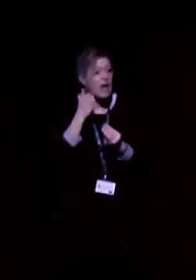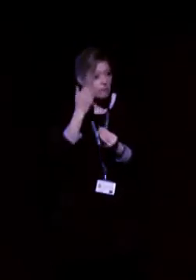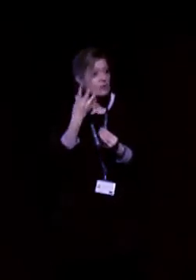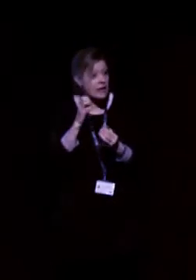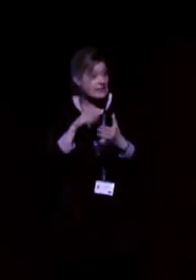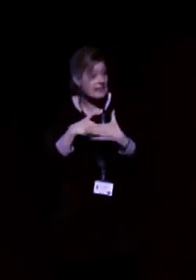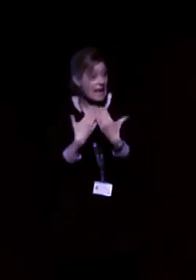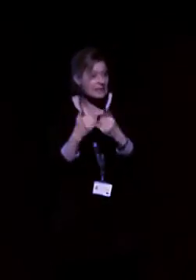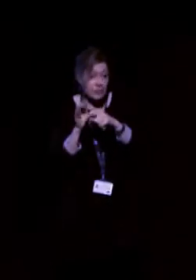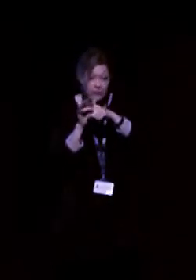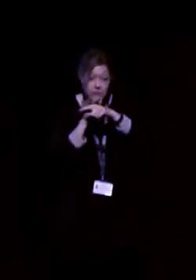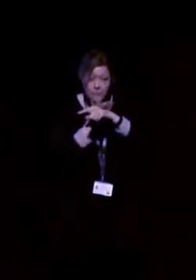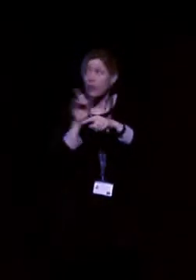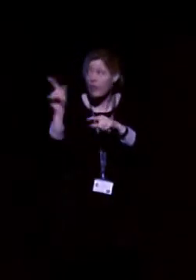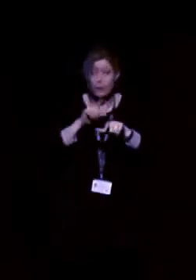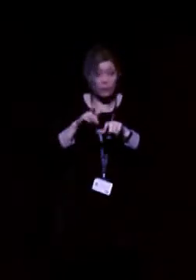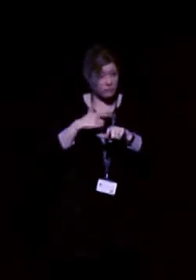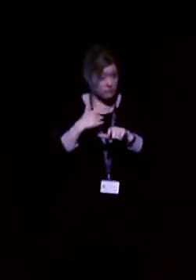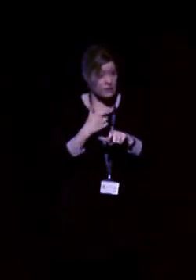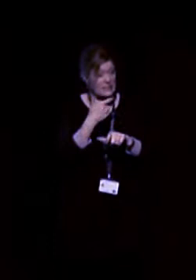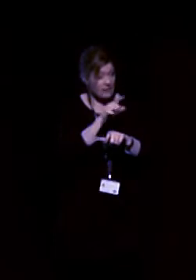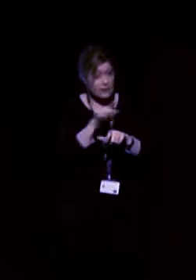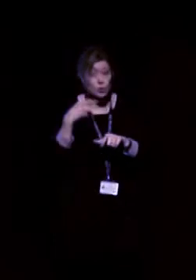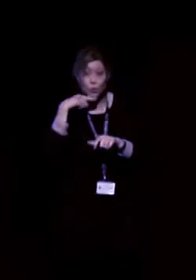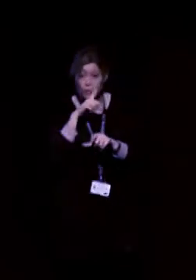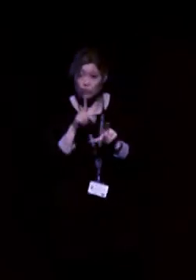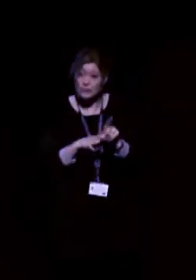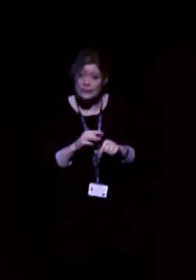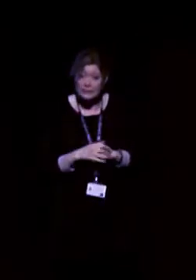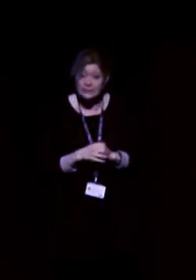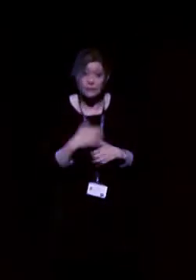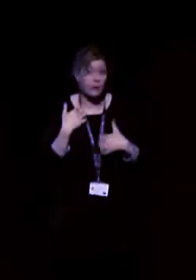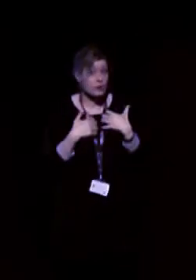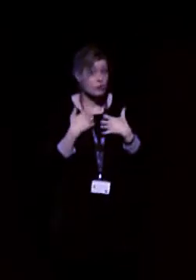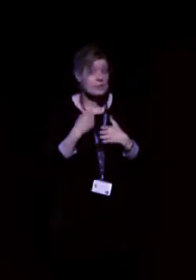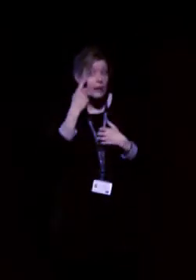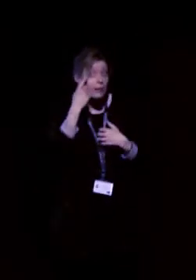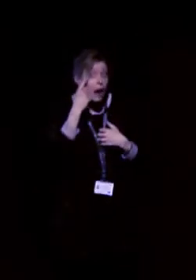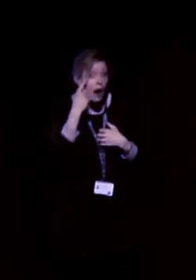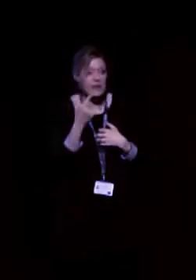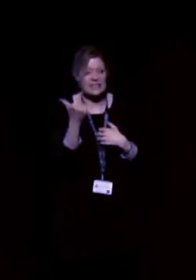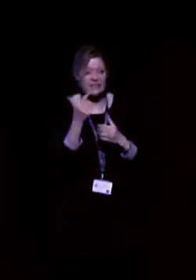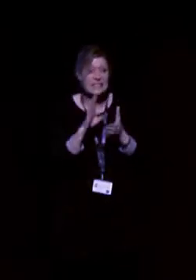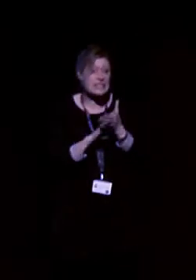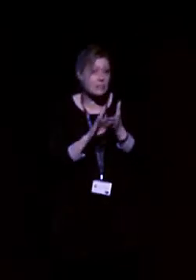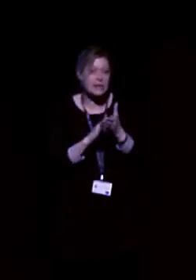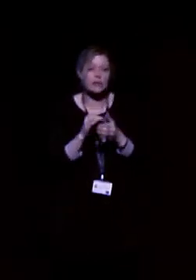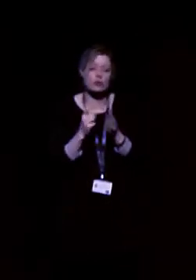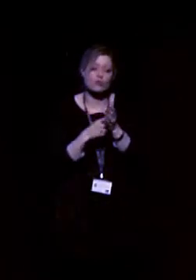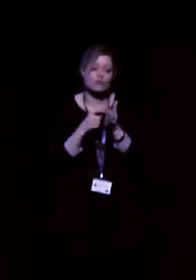between 70 to 100 years. And interestingly, in the human eye, there's 17 million retinal